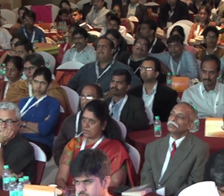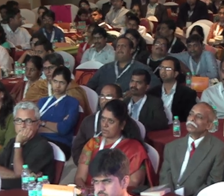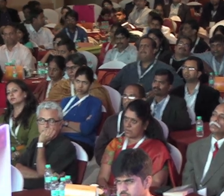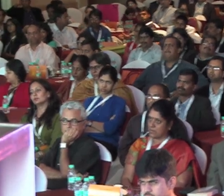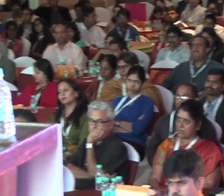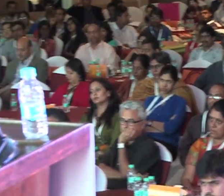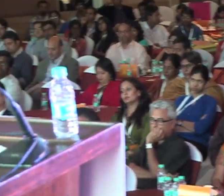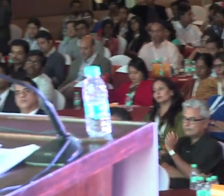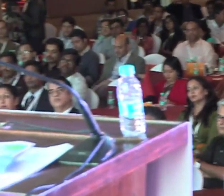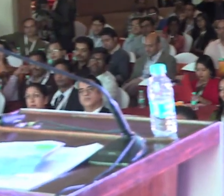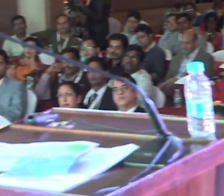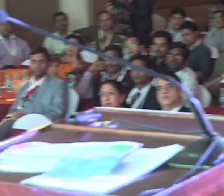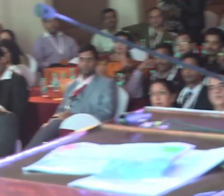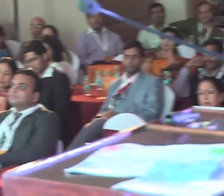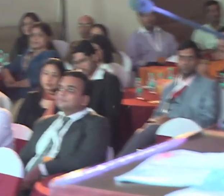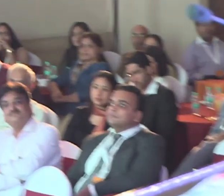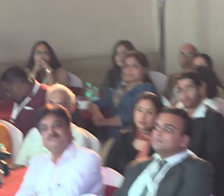This ability,